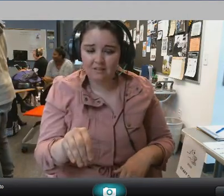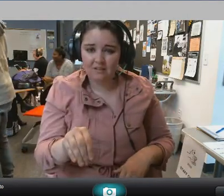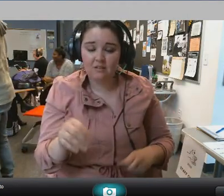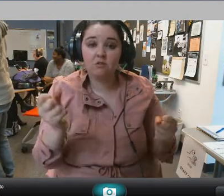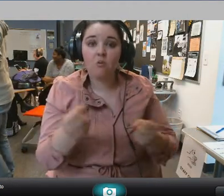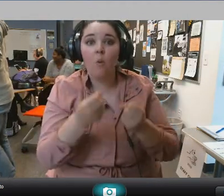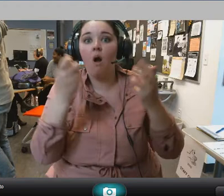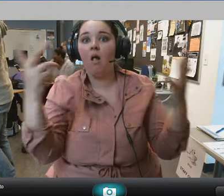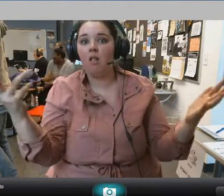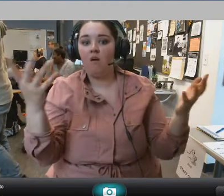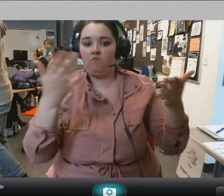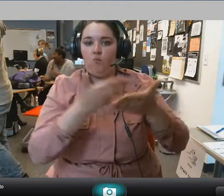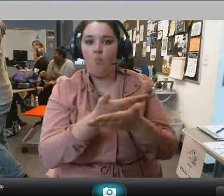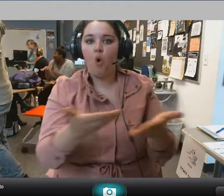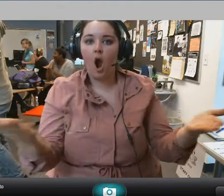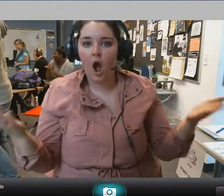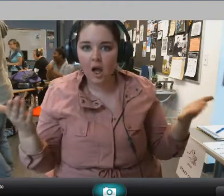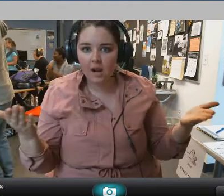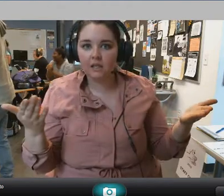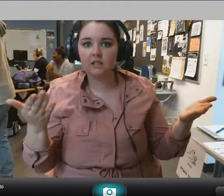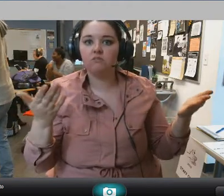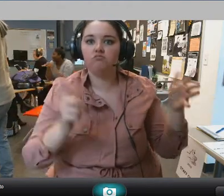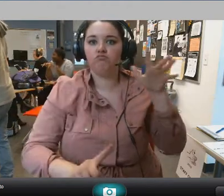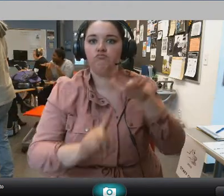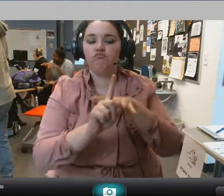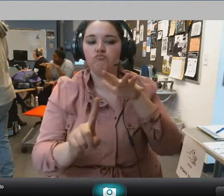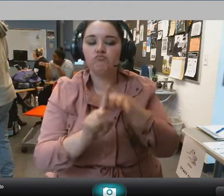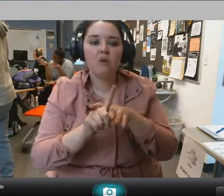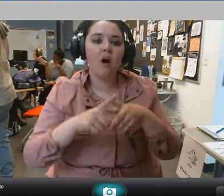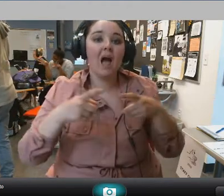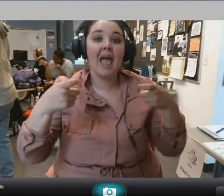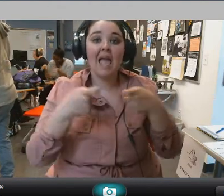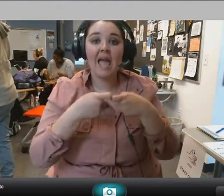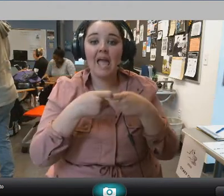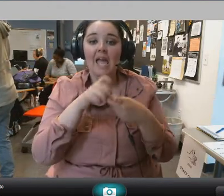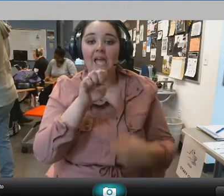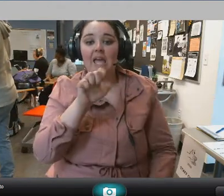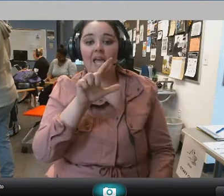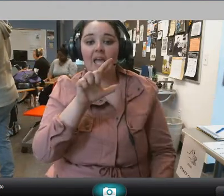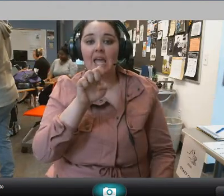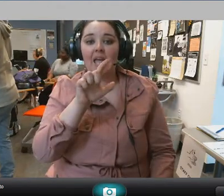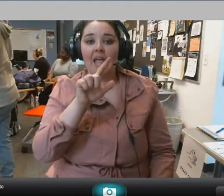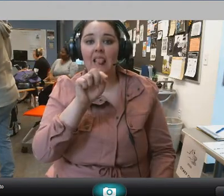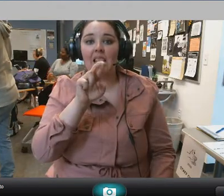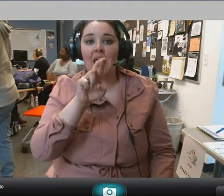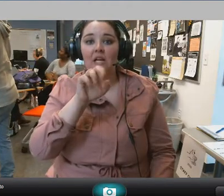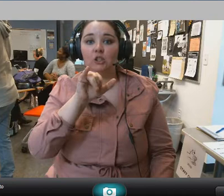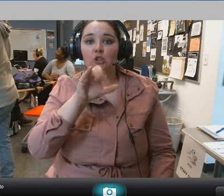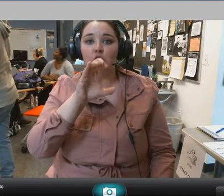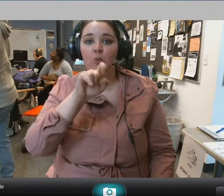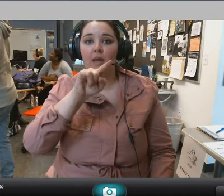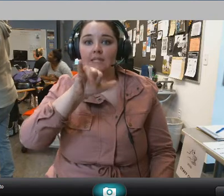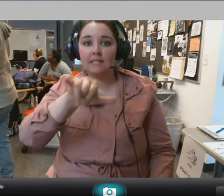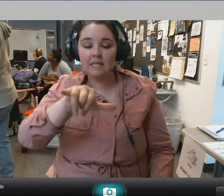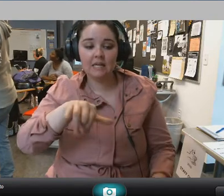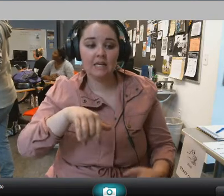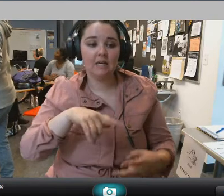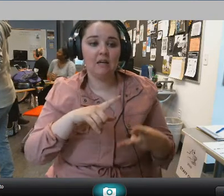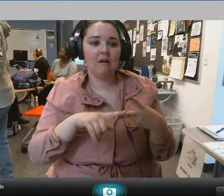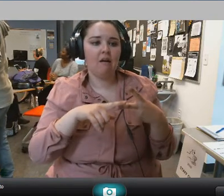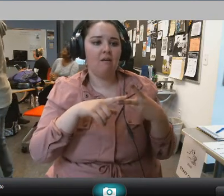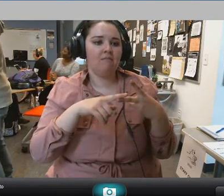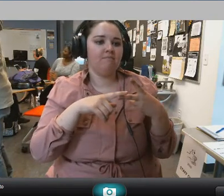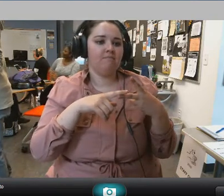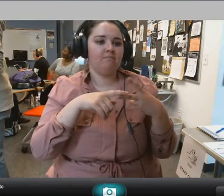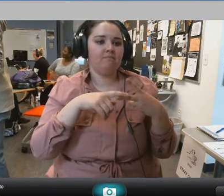electricity, petroleum. We learned to mass produce steel, which